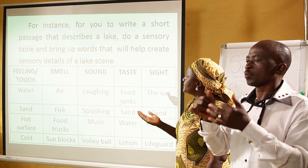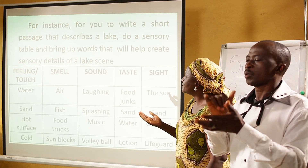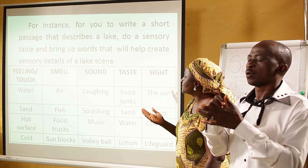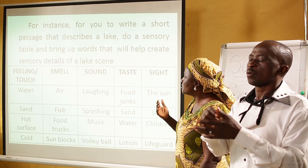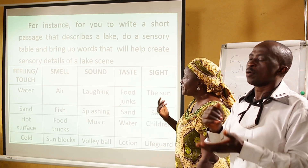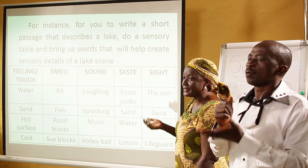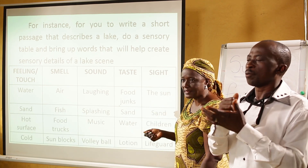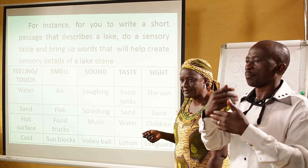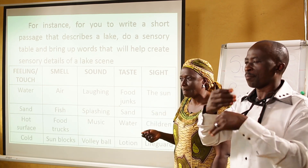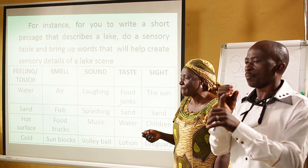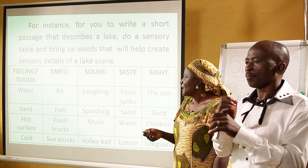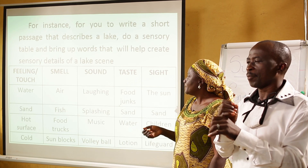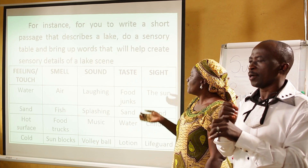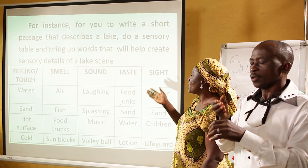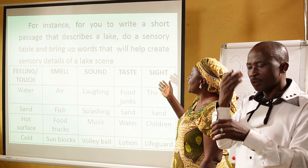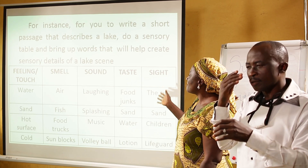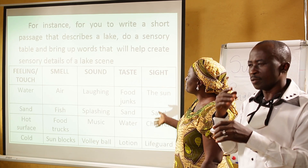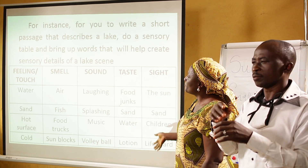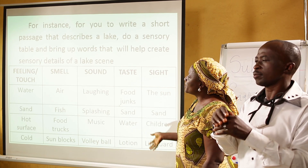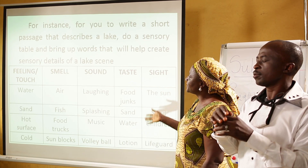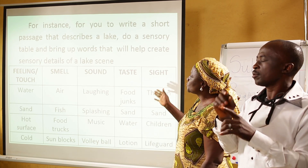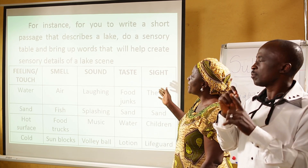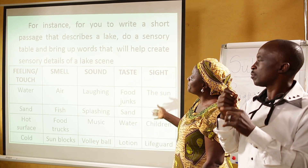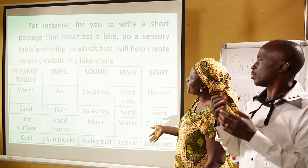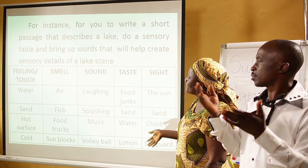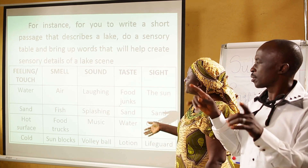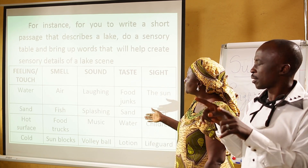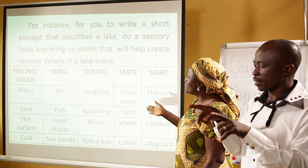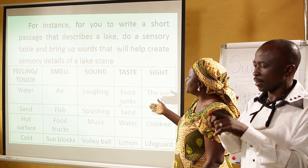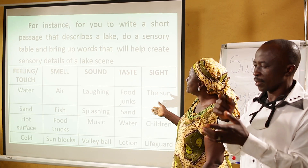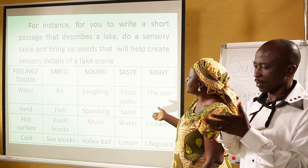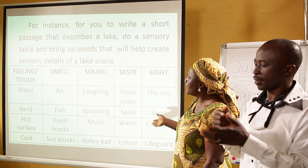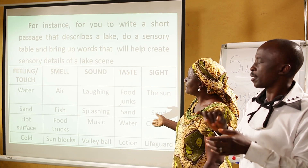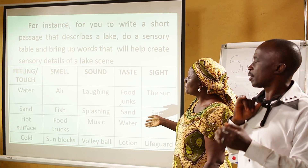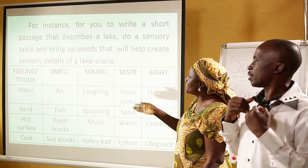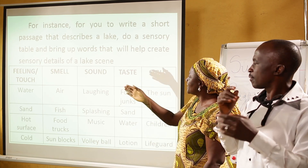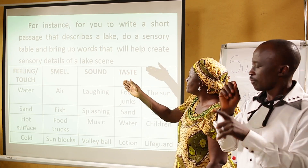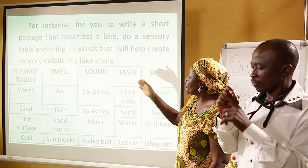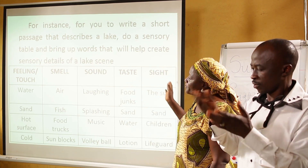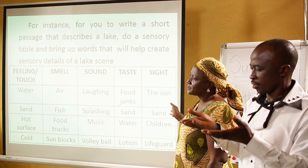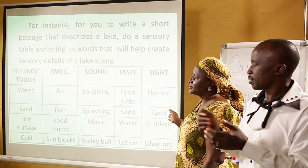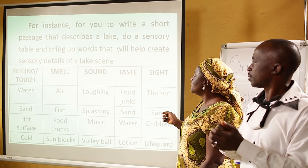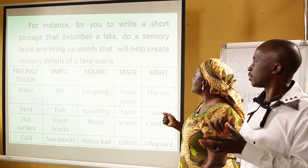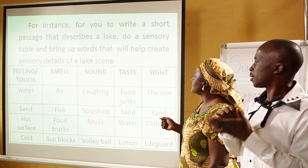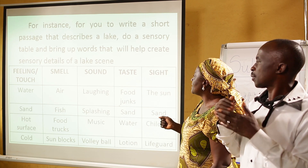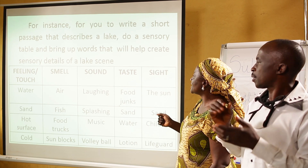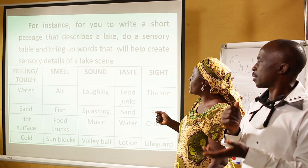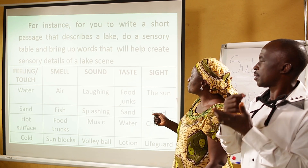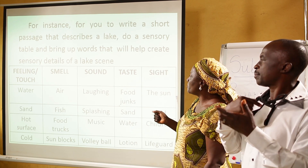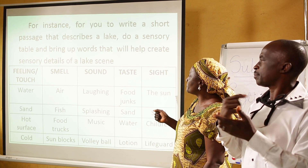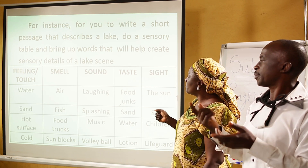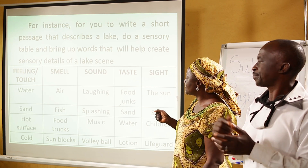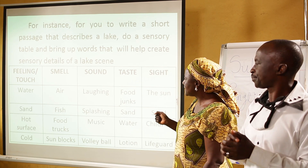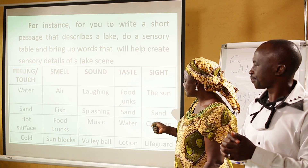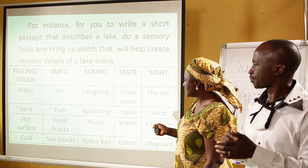sensory details of a lake. Now, I have words that will help create my sensory details here under the various